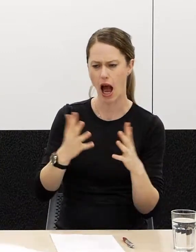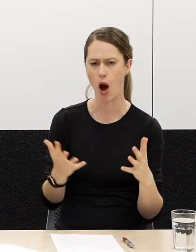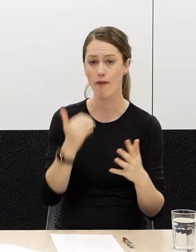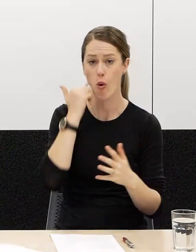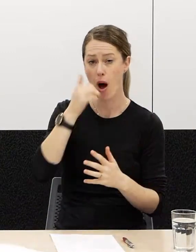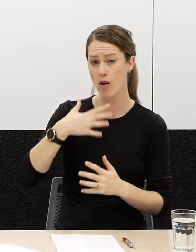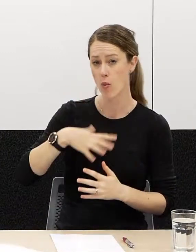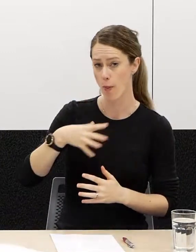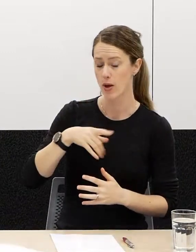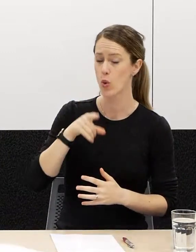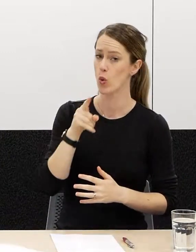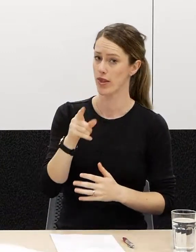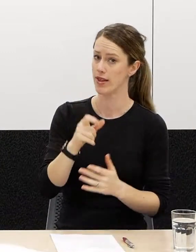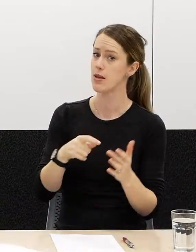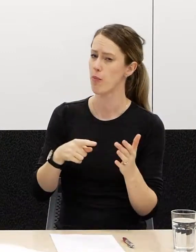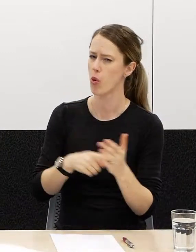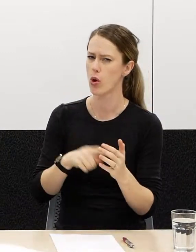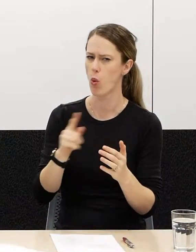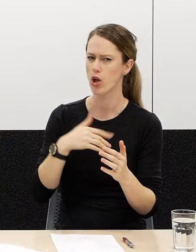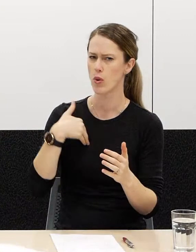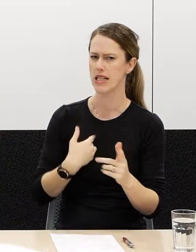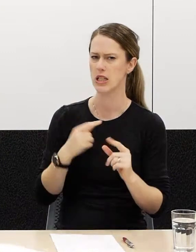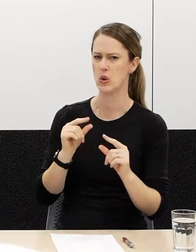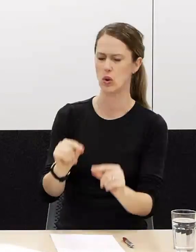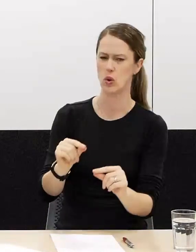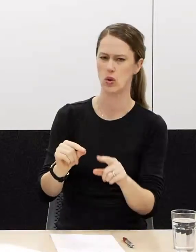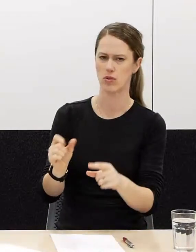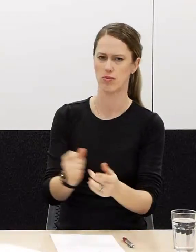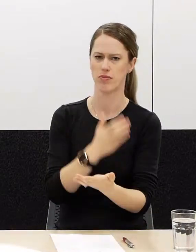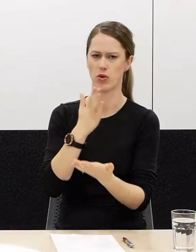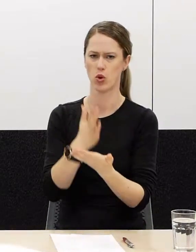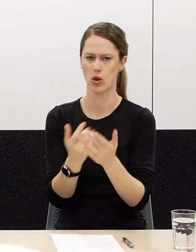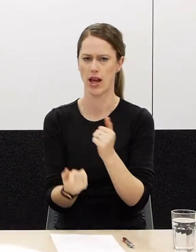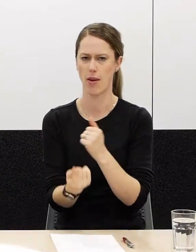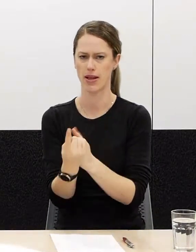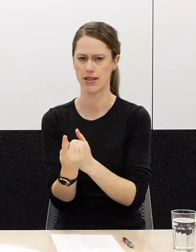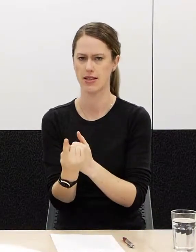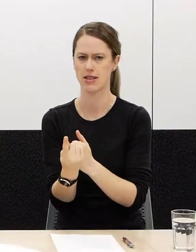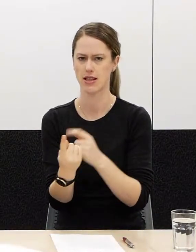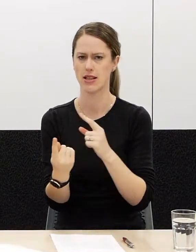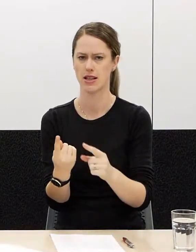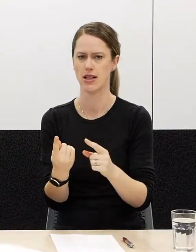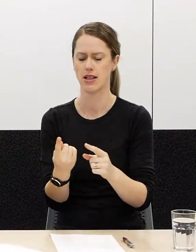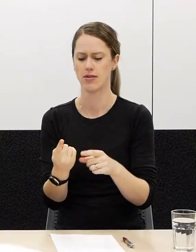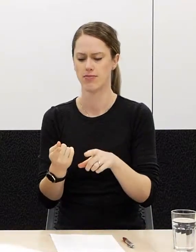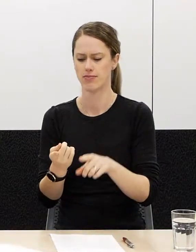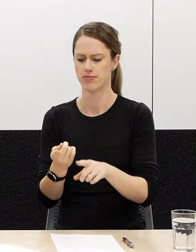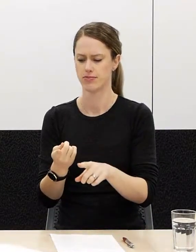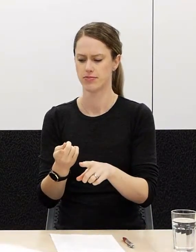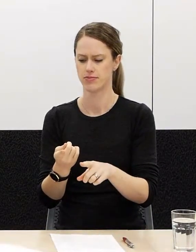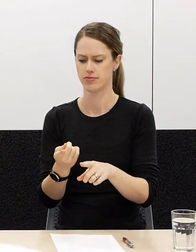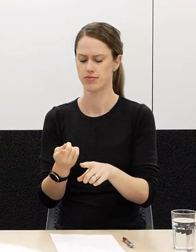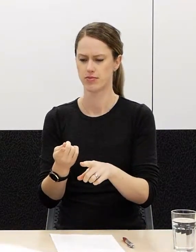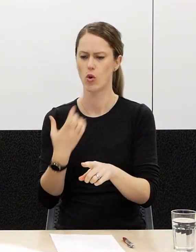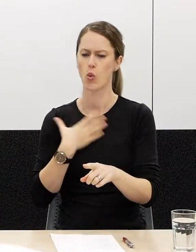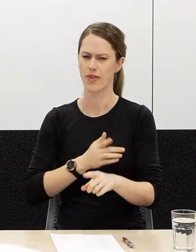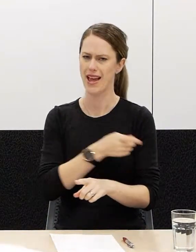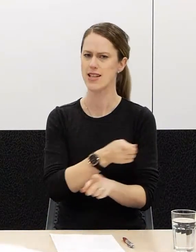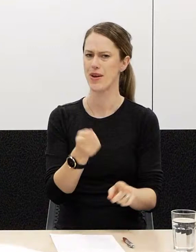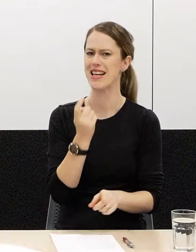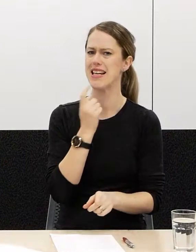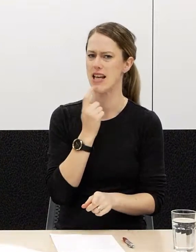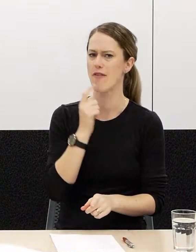Māori women, that's really important. What do we need to do to actually make that happen and make that much more, a lot easier